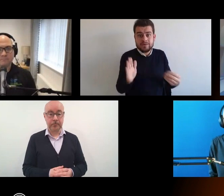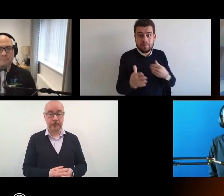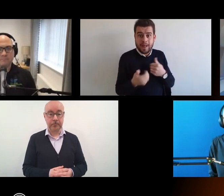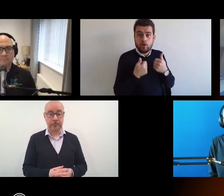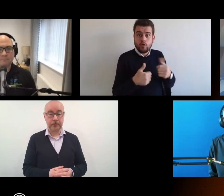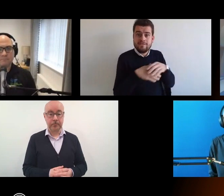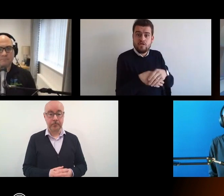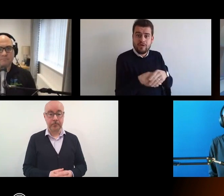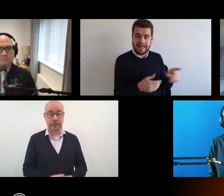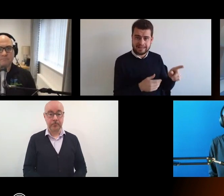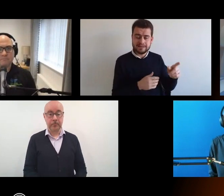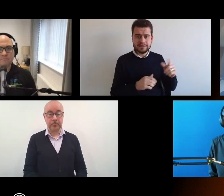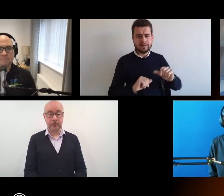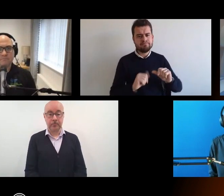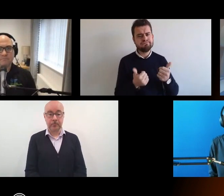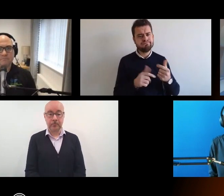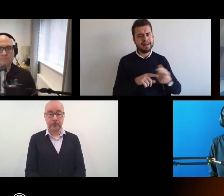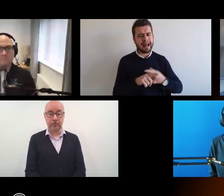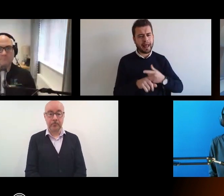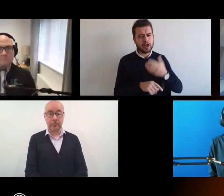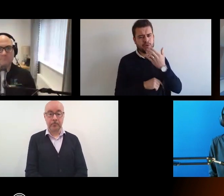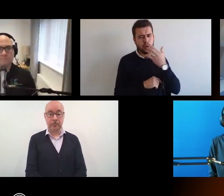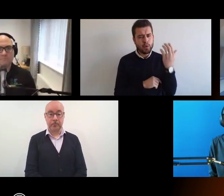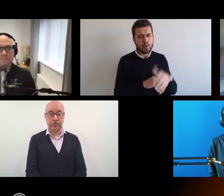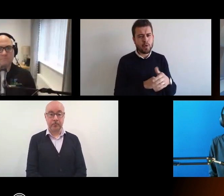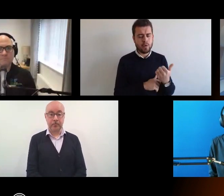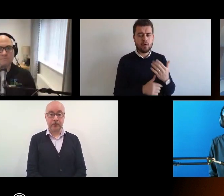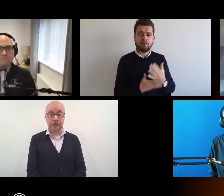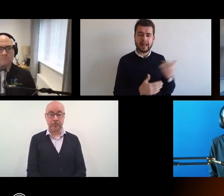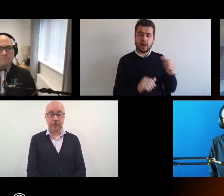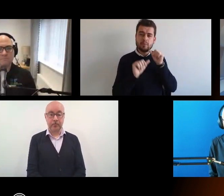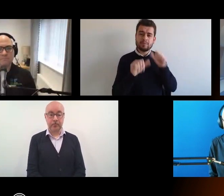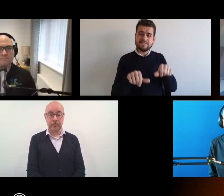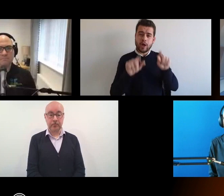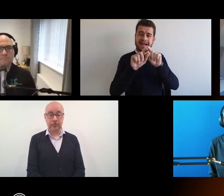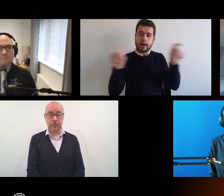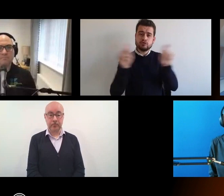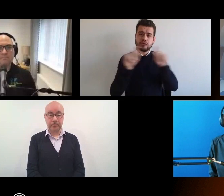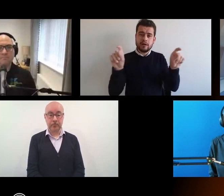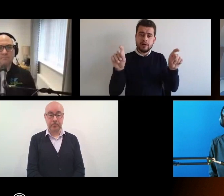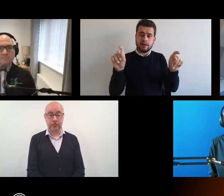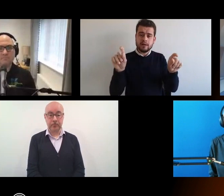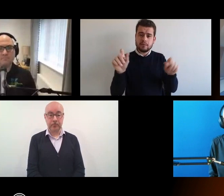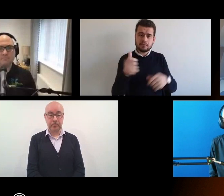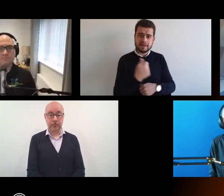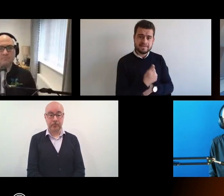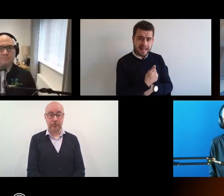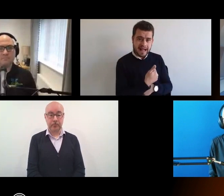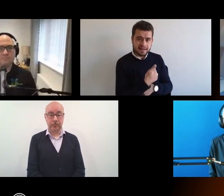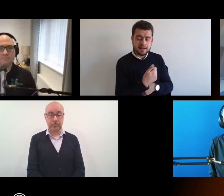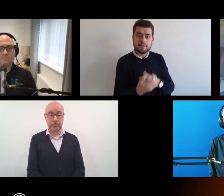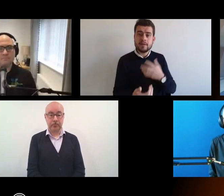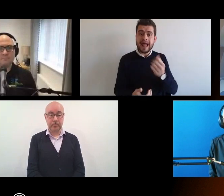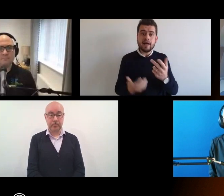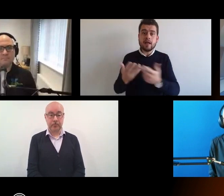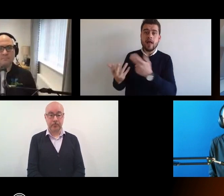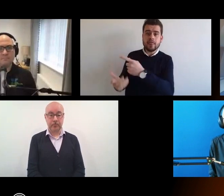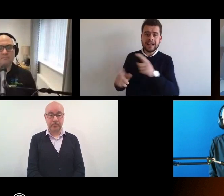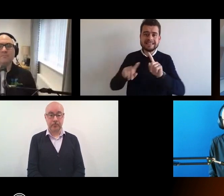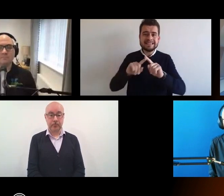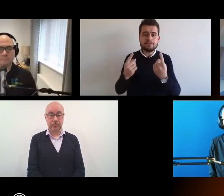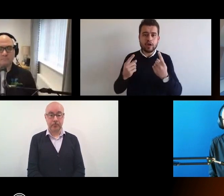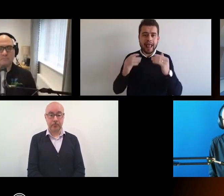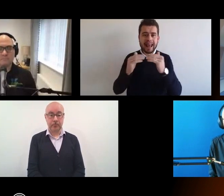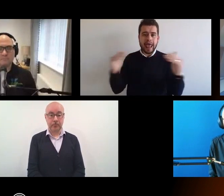deaf people. So for example, I've got a good friend who has excellent English skills and they'd prefer to watch captions, and